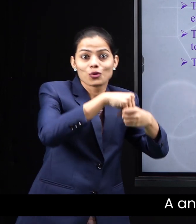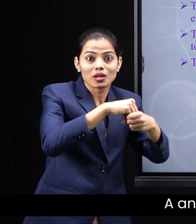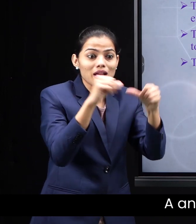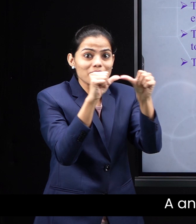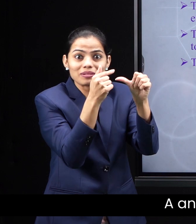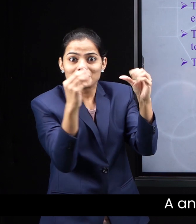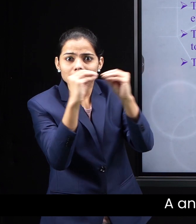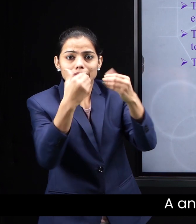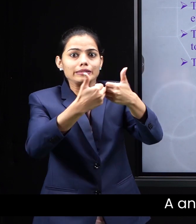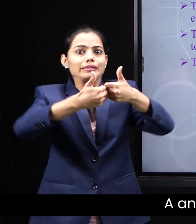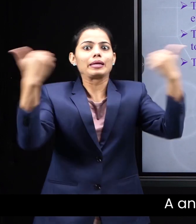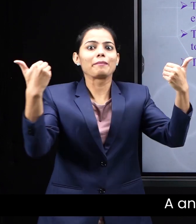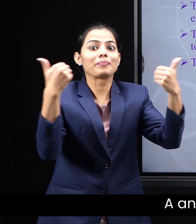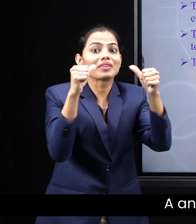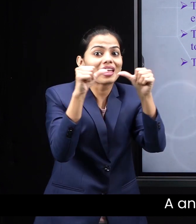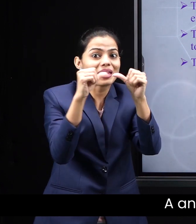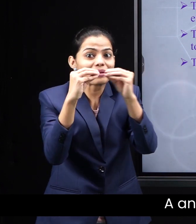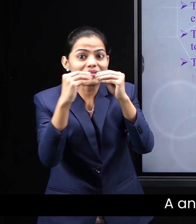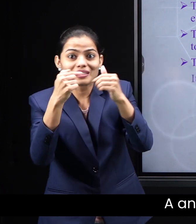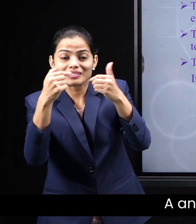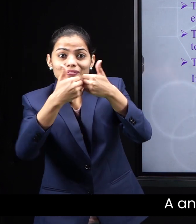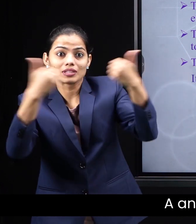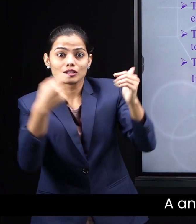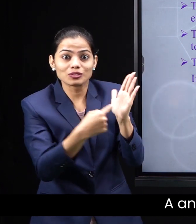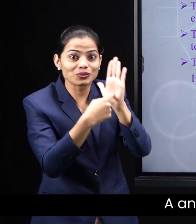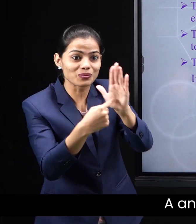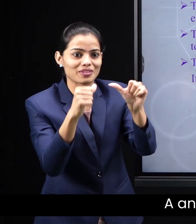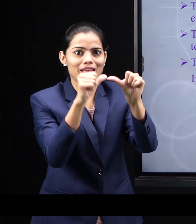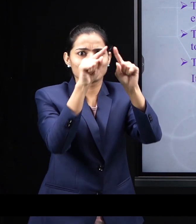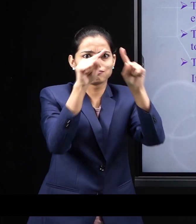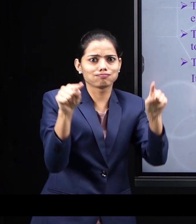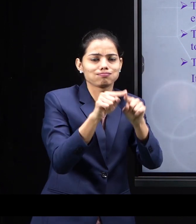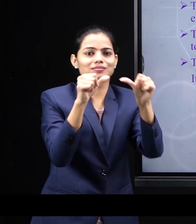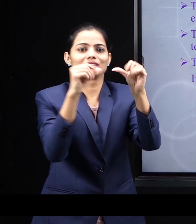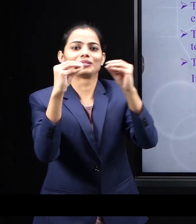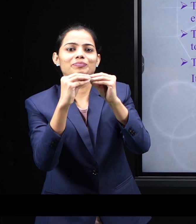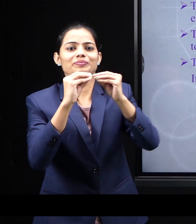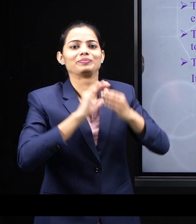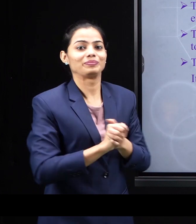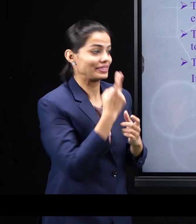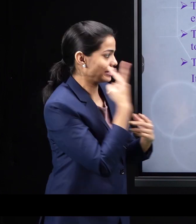B union of B minus A. It is denoted by A delta B.